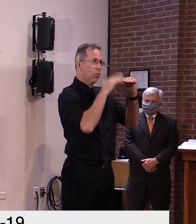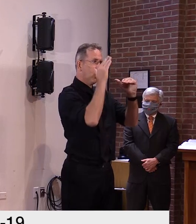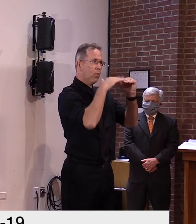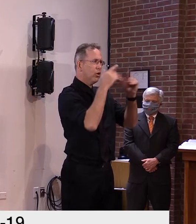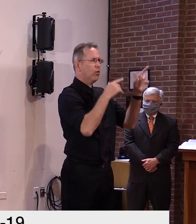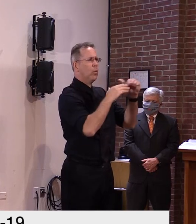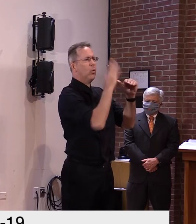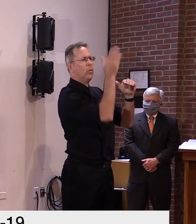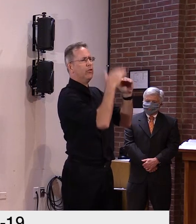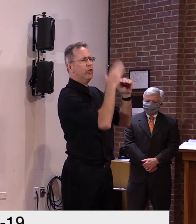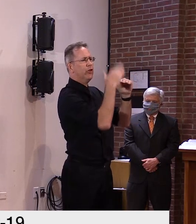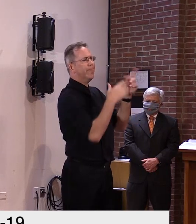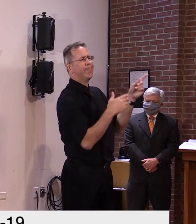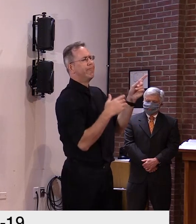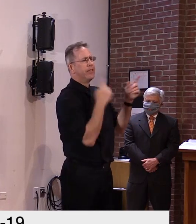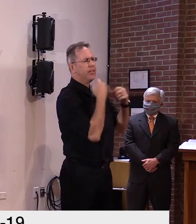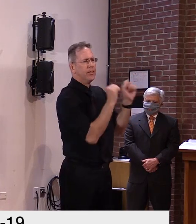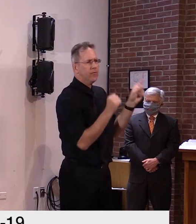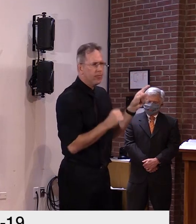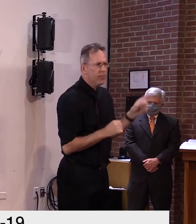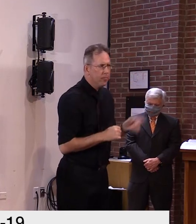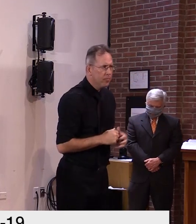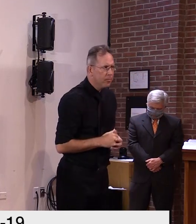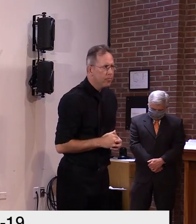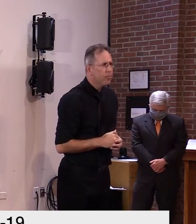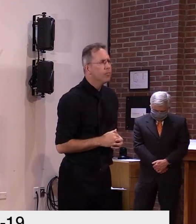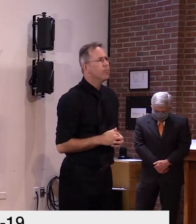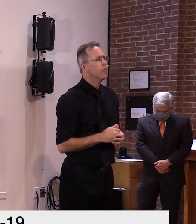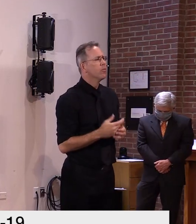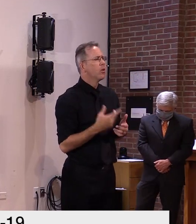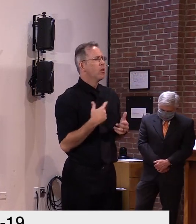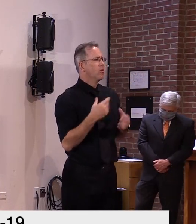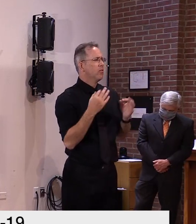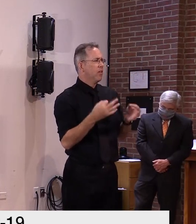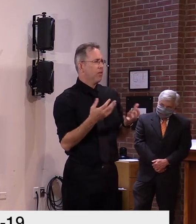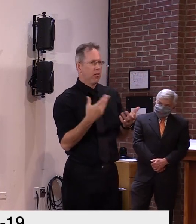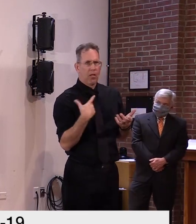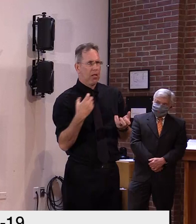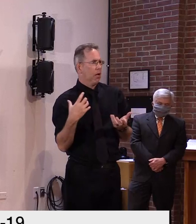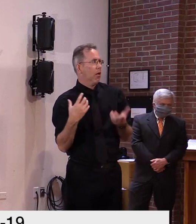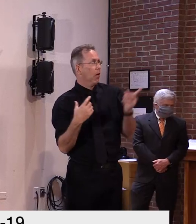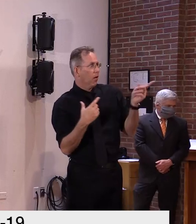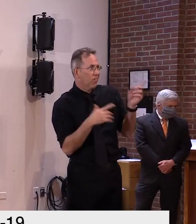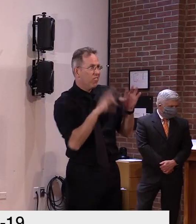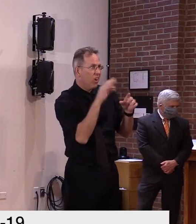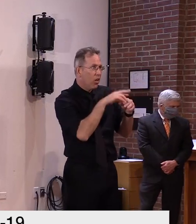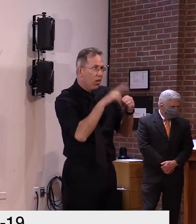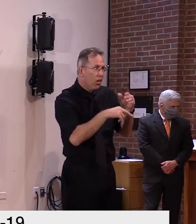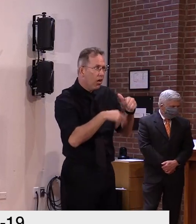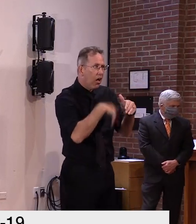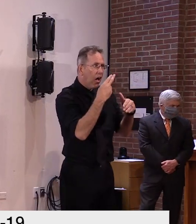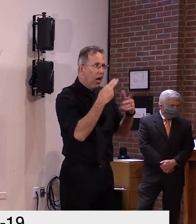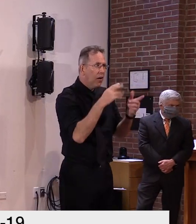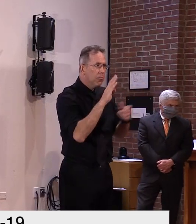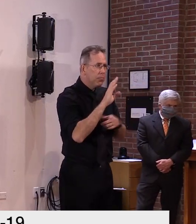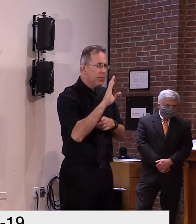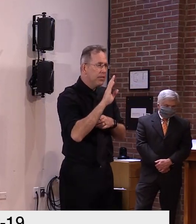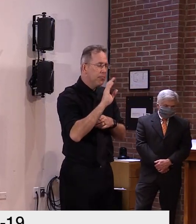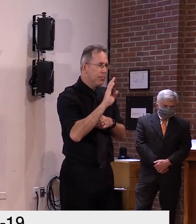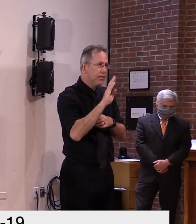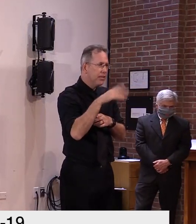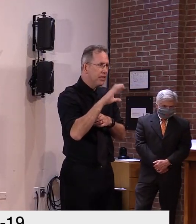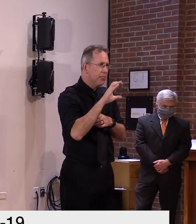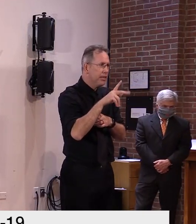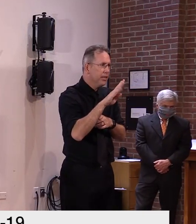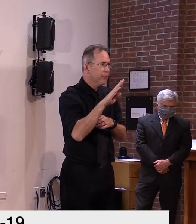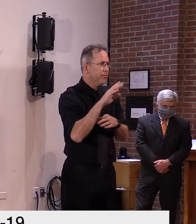that's generated a tremendous amount of discussion amongst lots of parties about people in various sectors